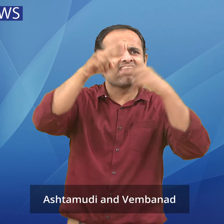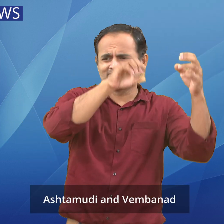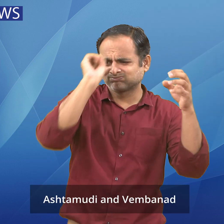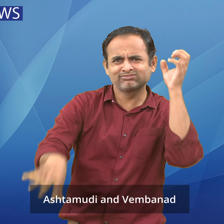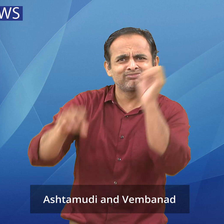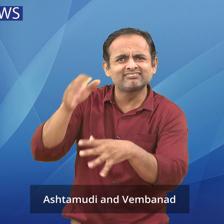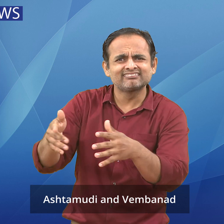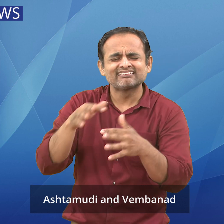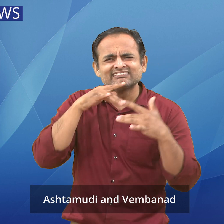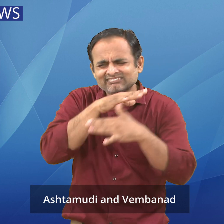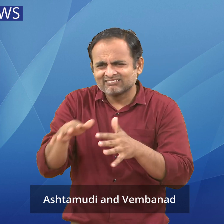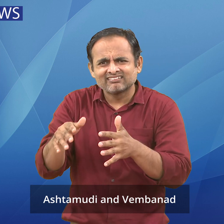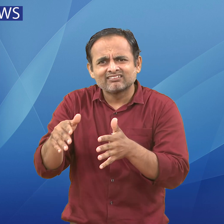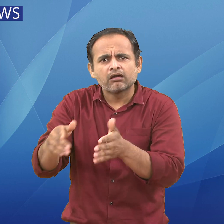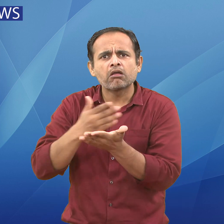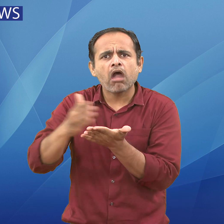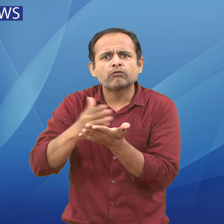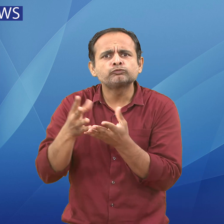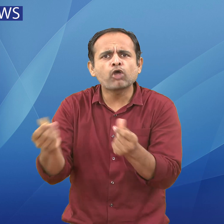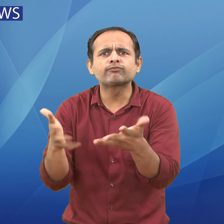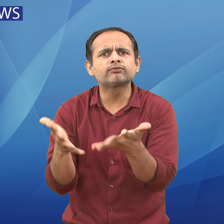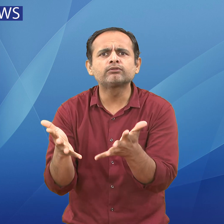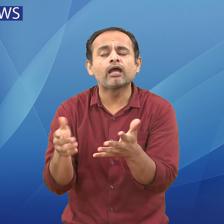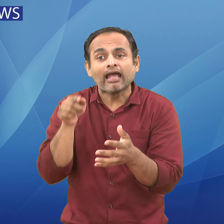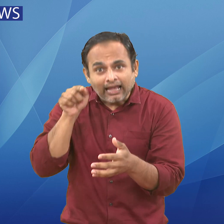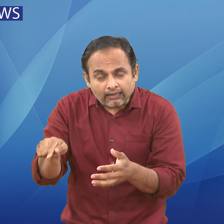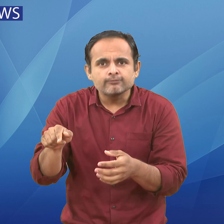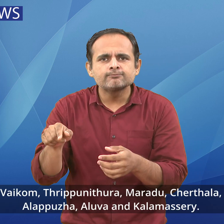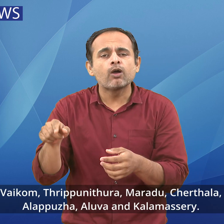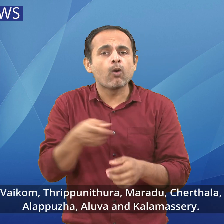Vaikam, Tripunitura, Marad, Cherthala, Alappuzha, Aluva and Kalamassery.